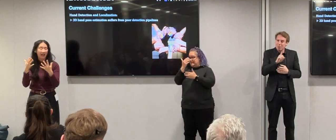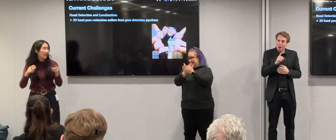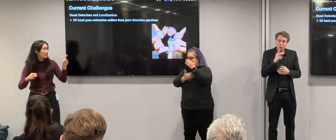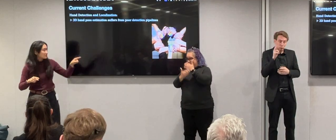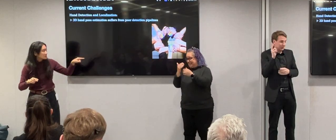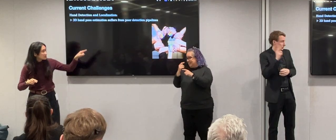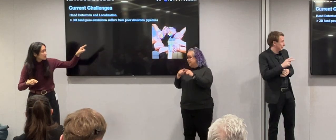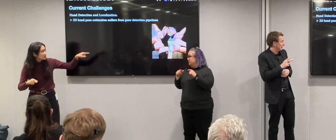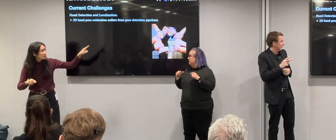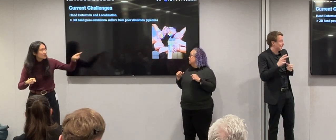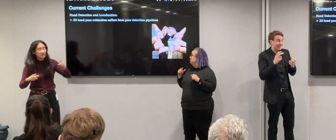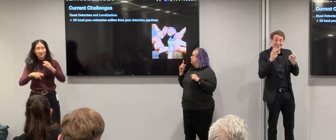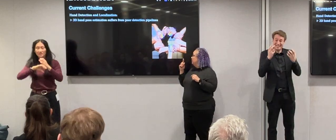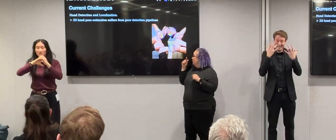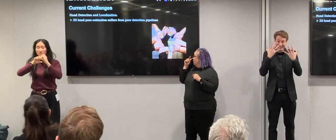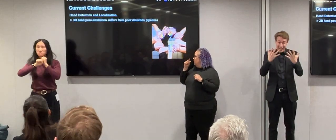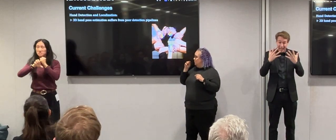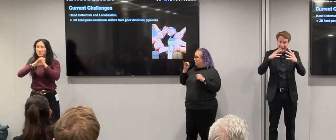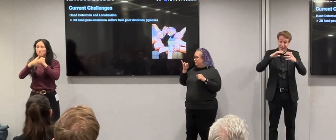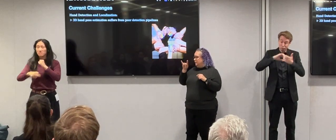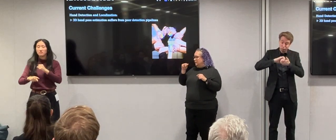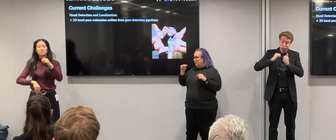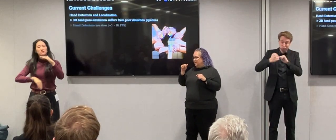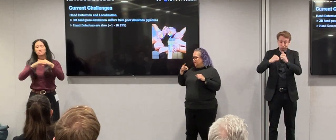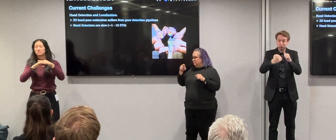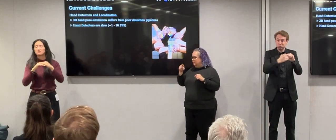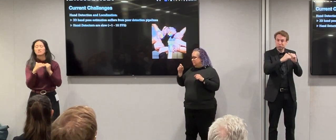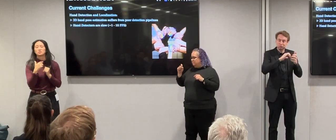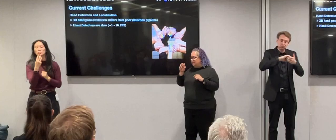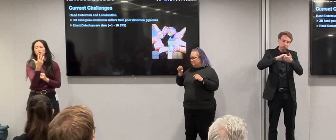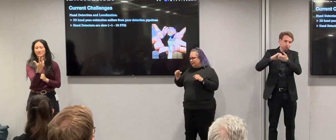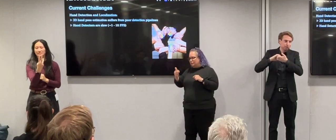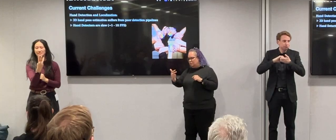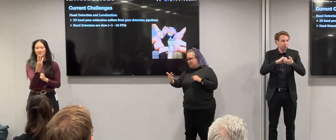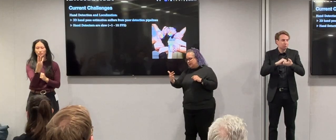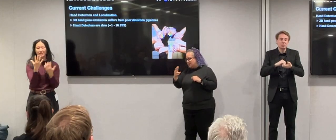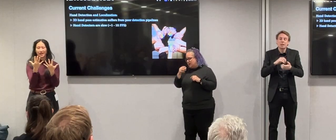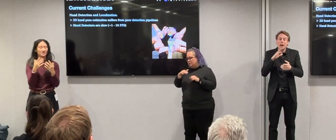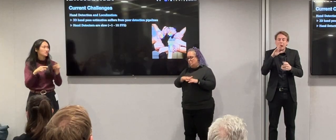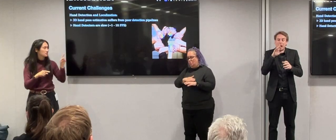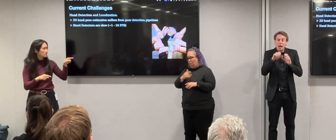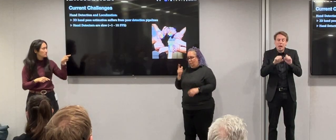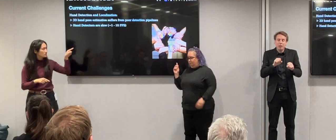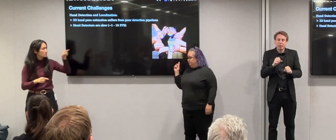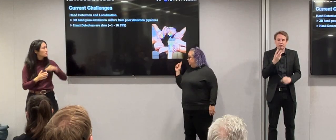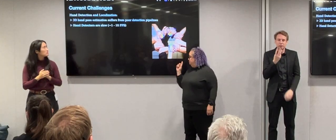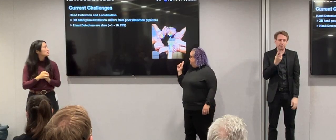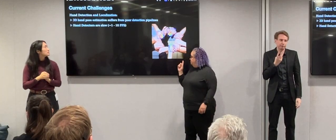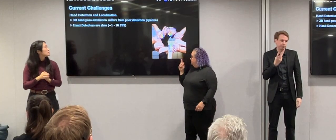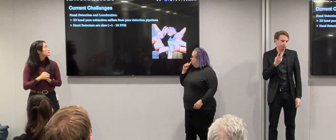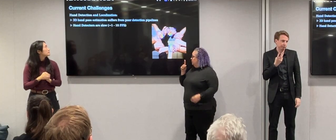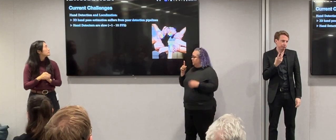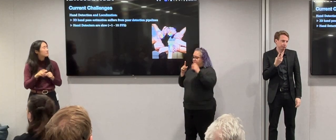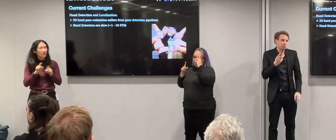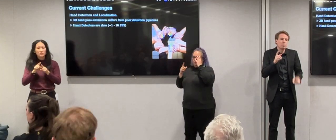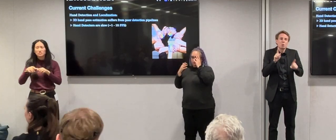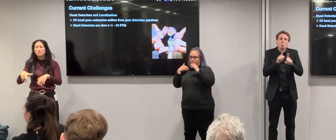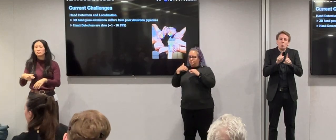them. And it's also very, very slow. So all of the previous methods for hand detection were extremely